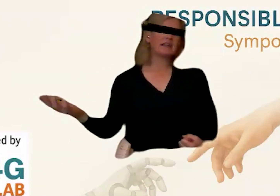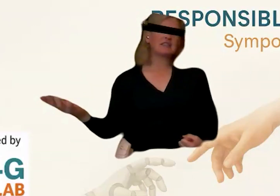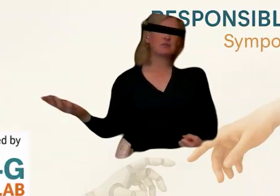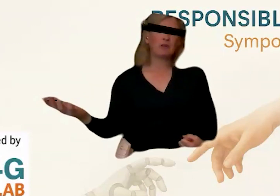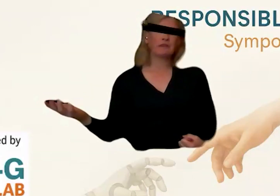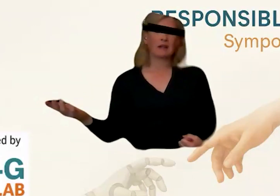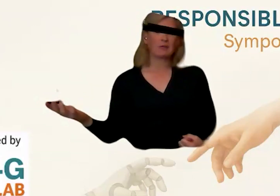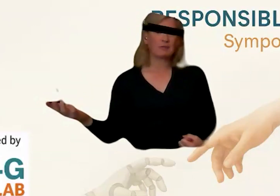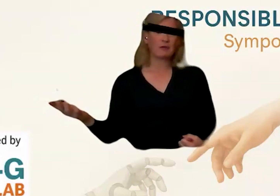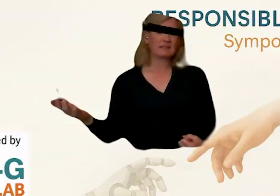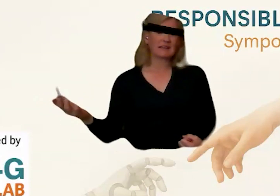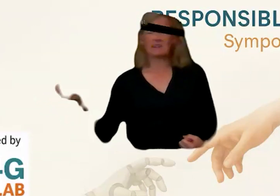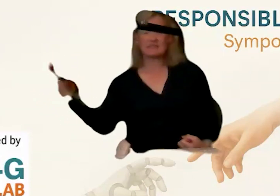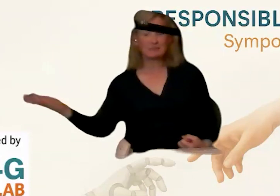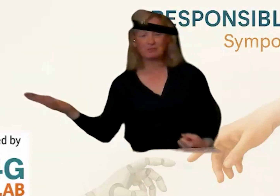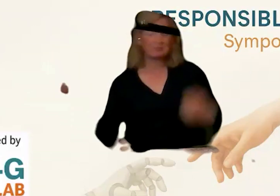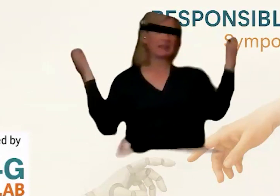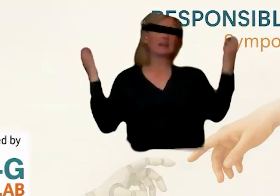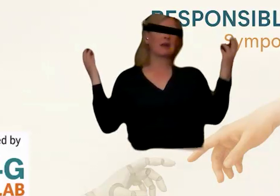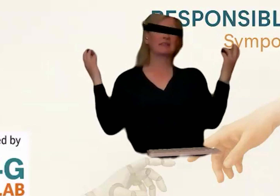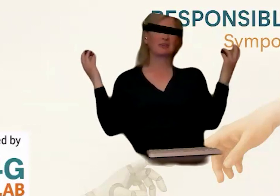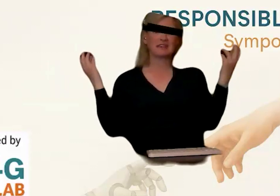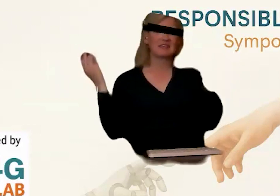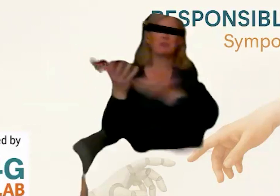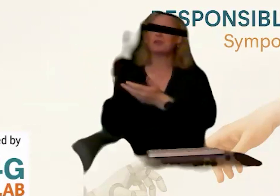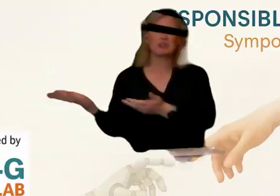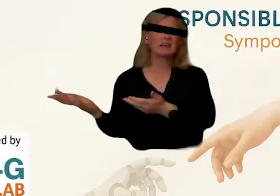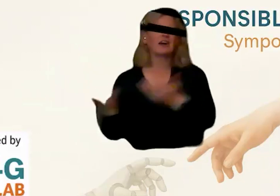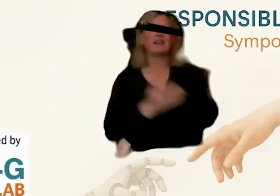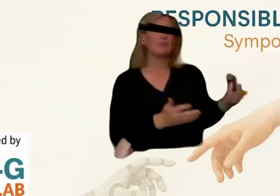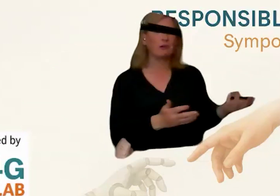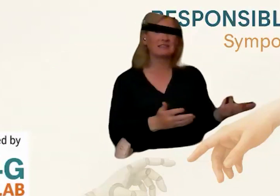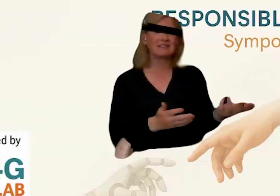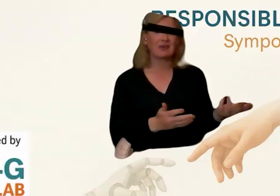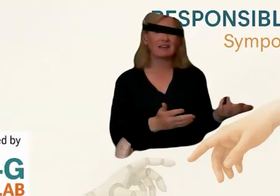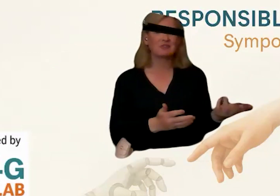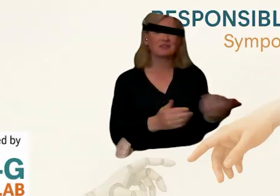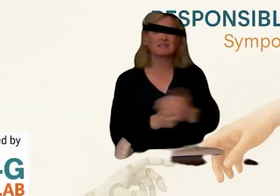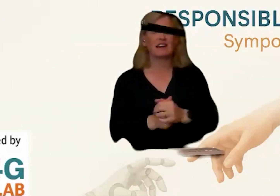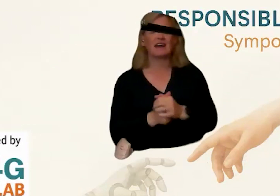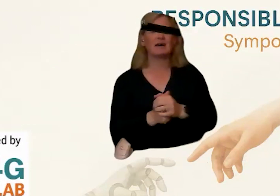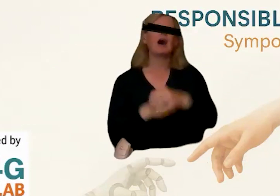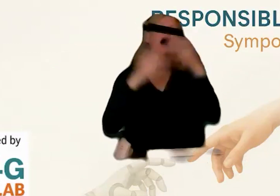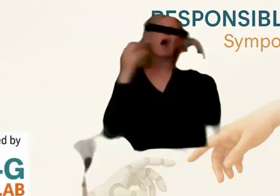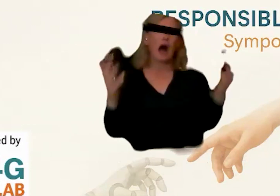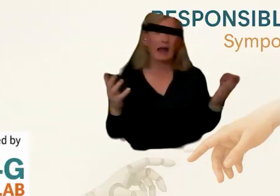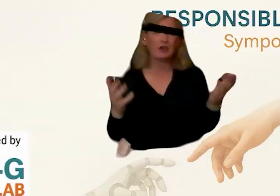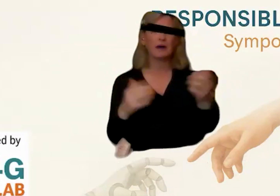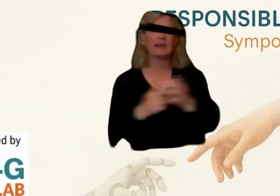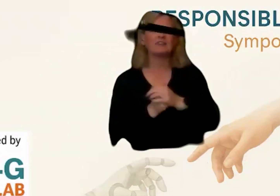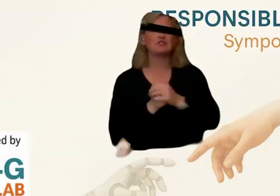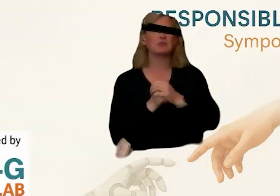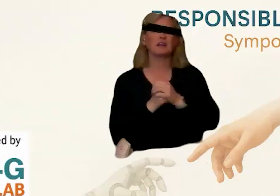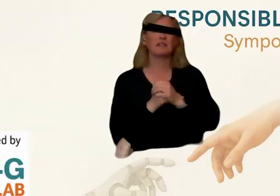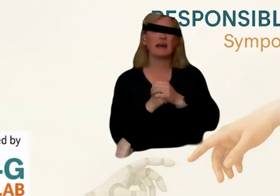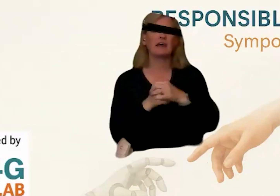that's treated as a welfare raising because economic theory said they wouldn't click on it if it wasn't their interest. I don't